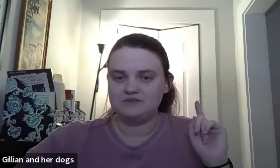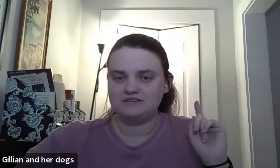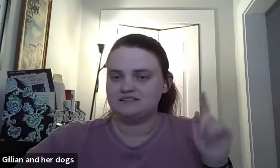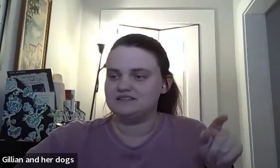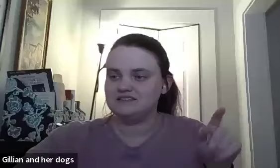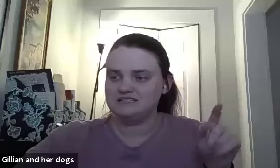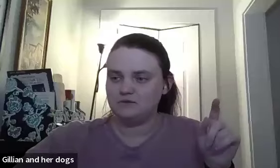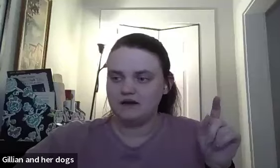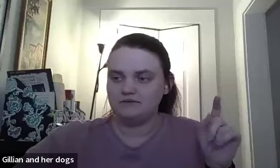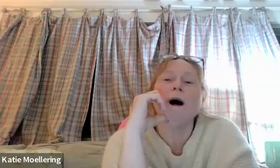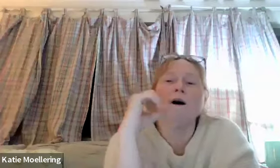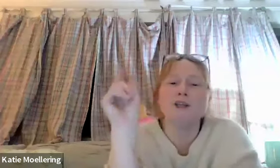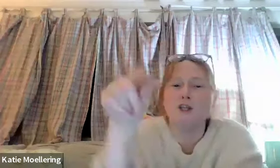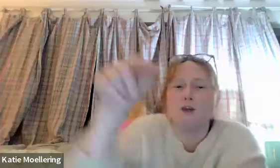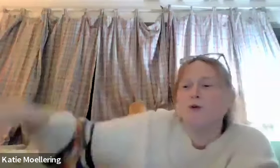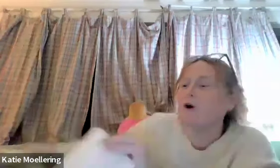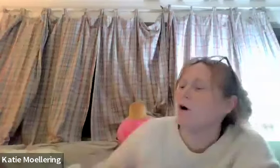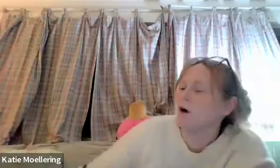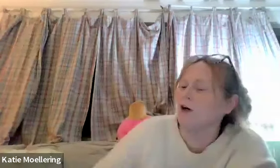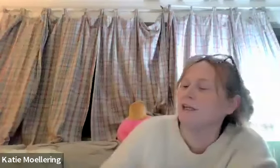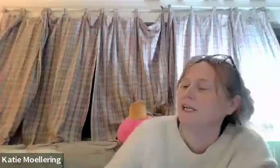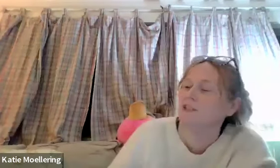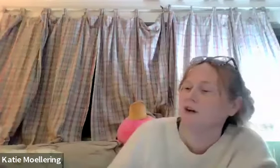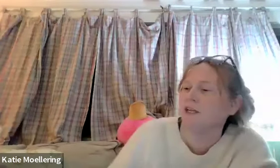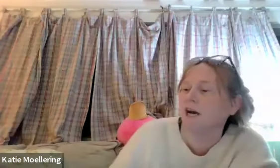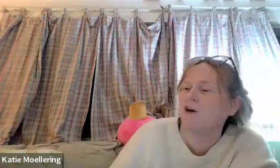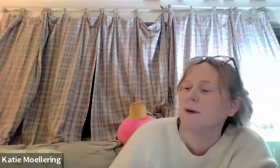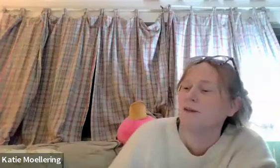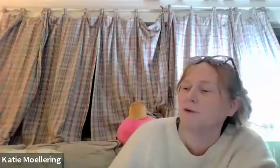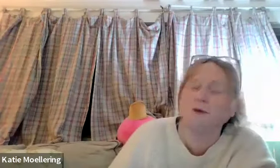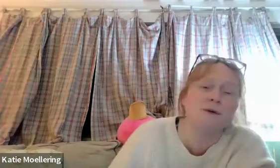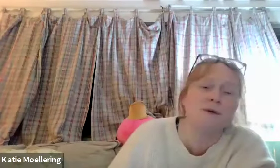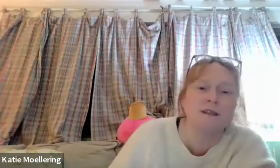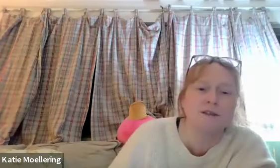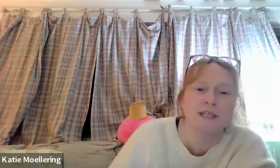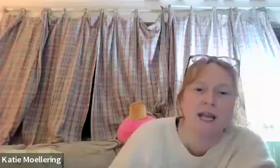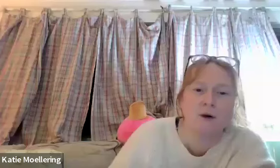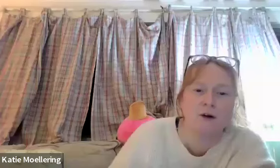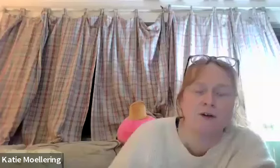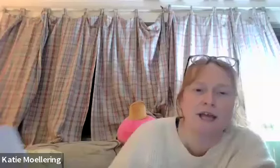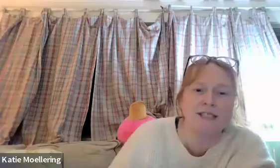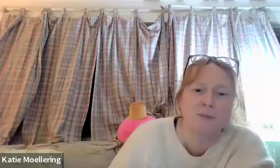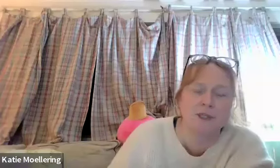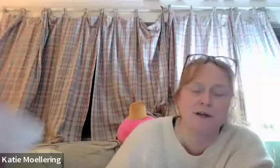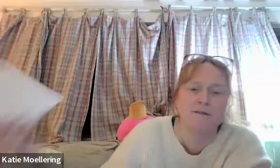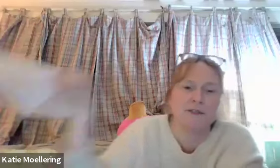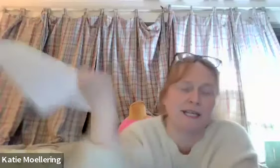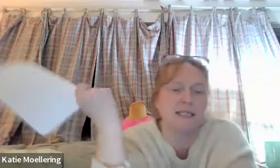weather signs to this list as Well, well. while you are getting started, I'll go back through and look at our last couple of